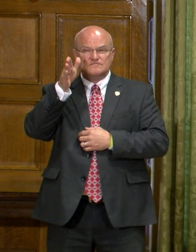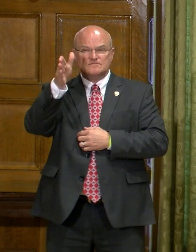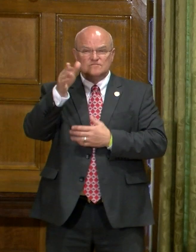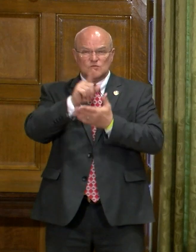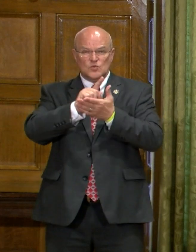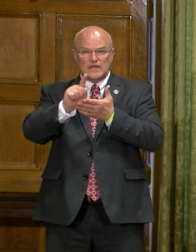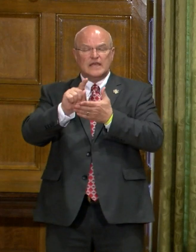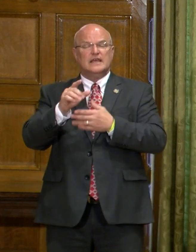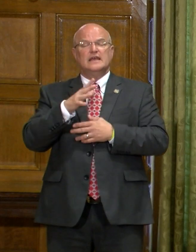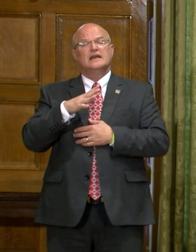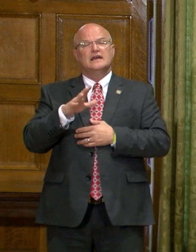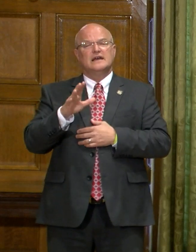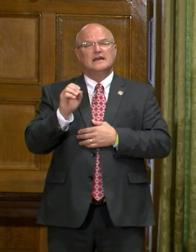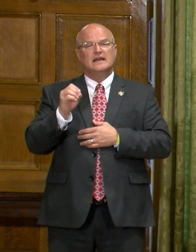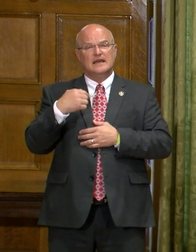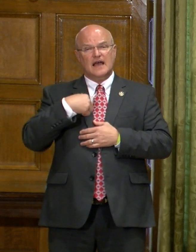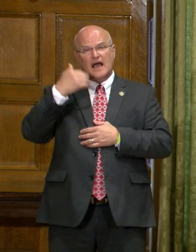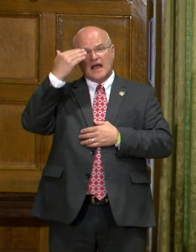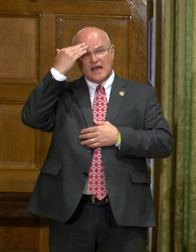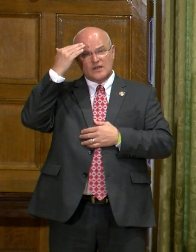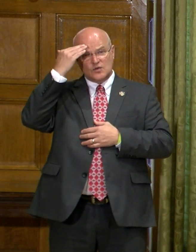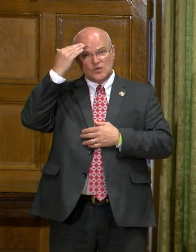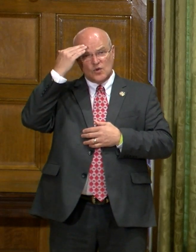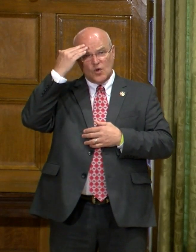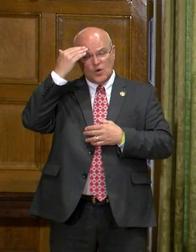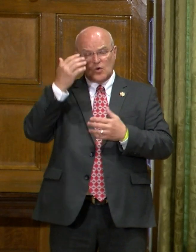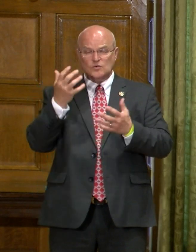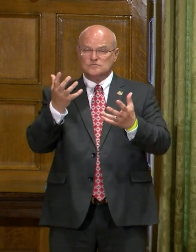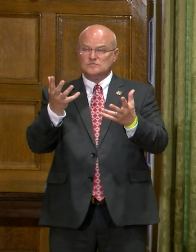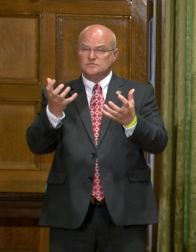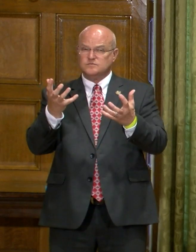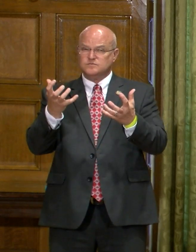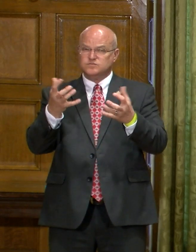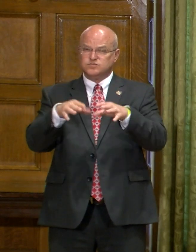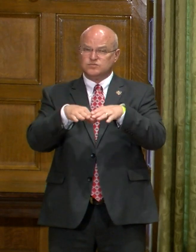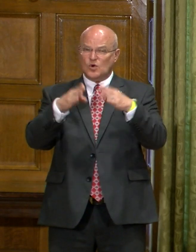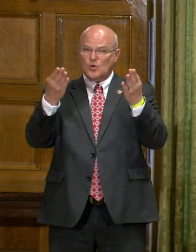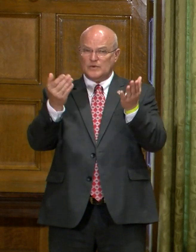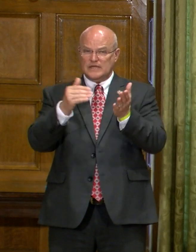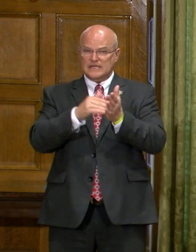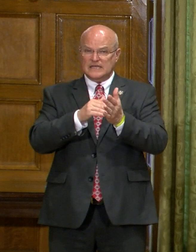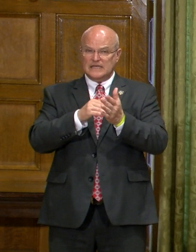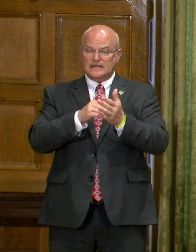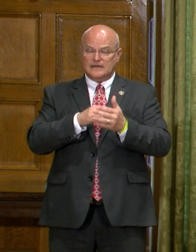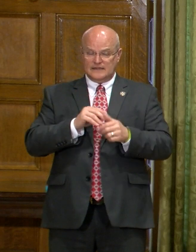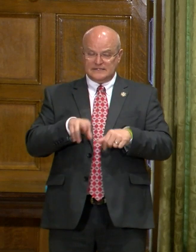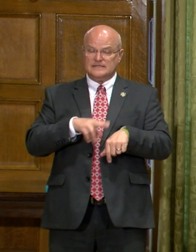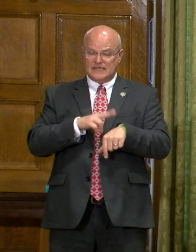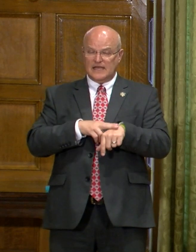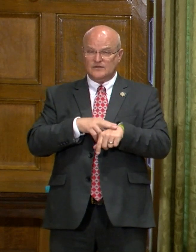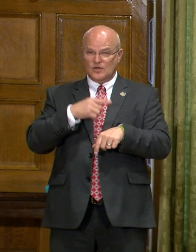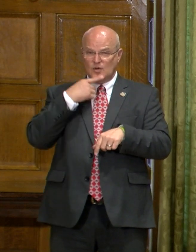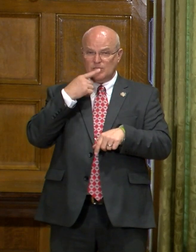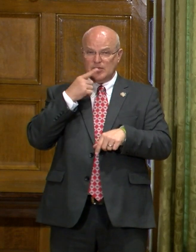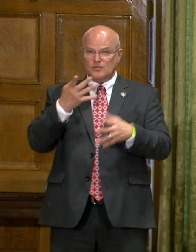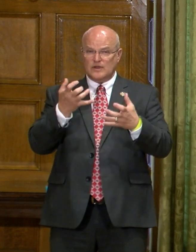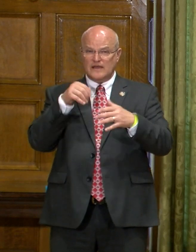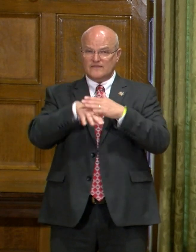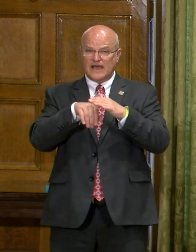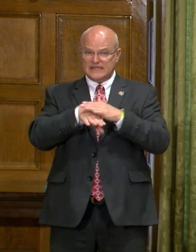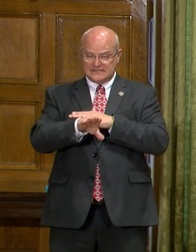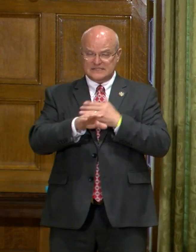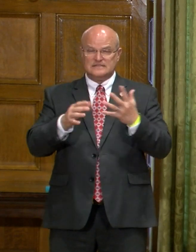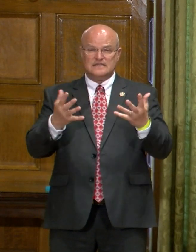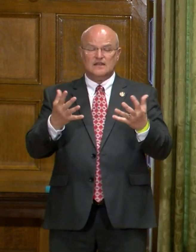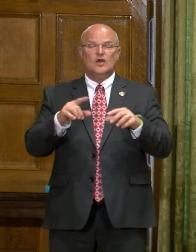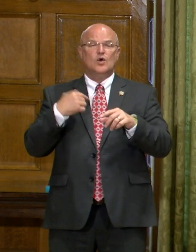week, and I know that there is a desire to open that up again, and it's natural, and the public wants to have access to